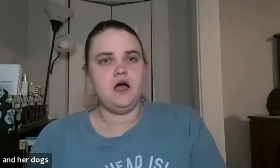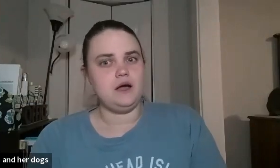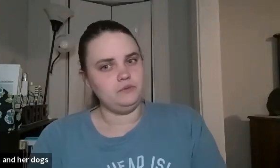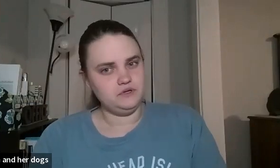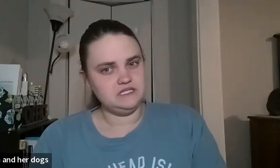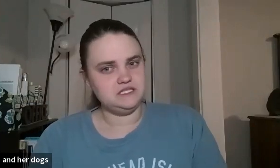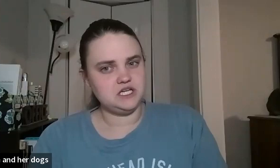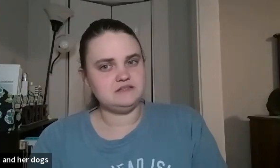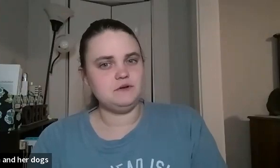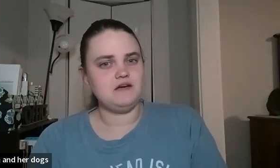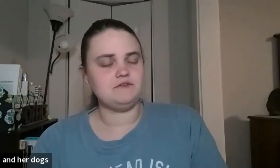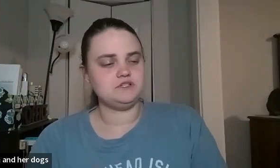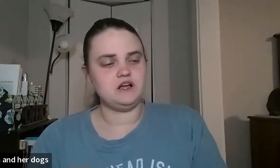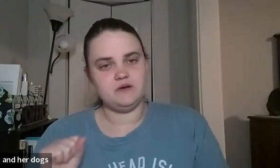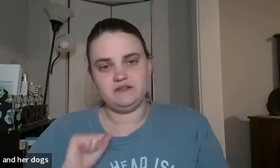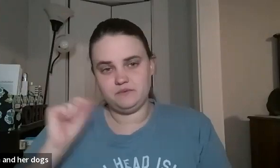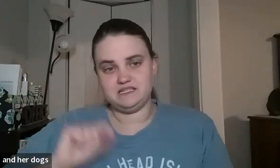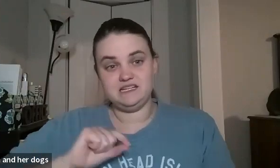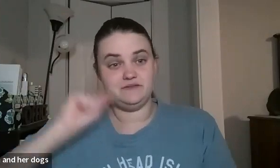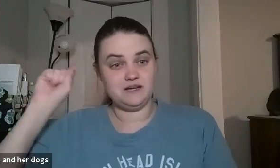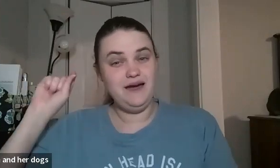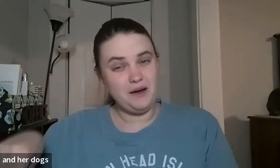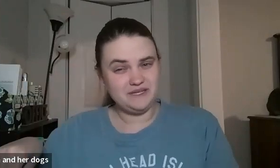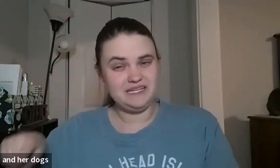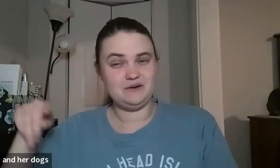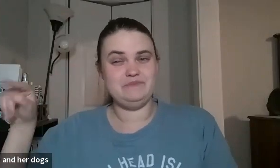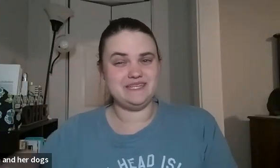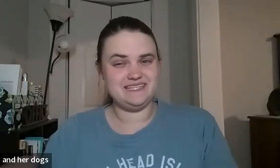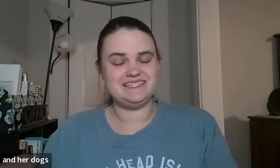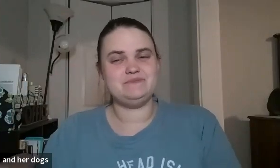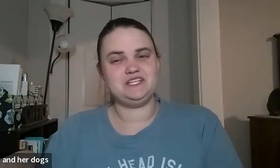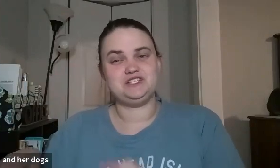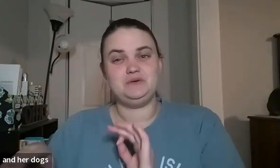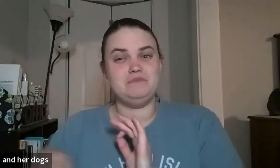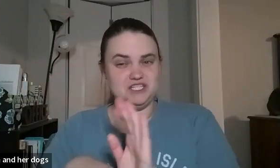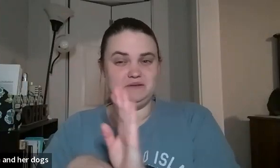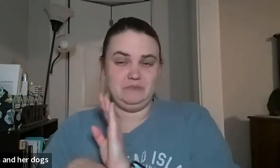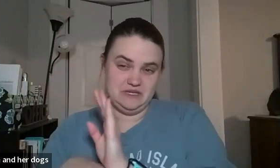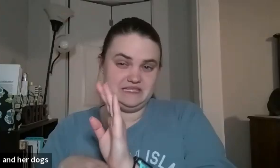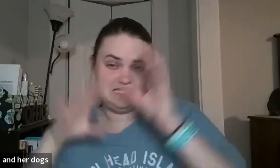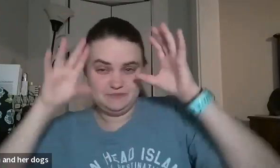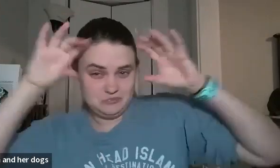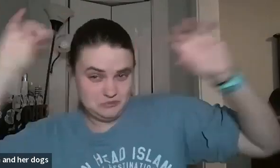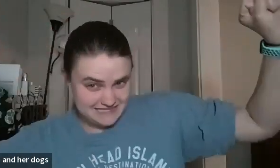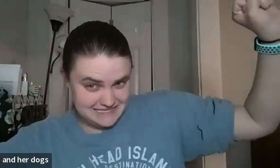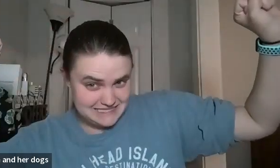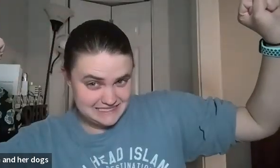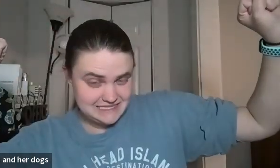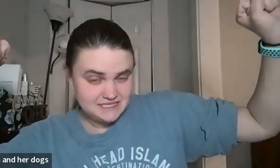I would suggest if you ever were talking about like the president of a company or a business to make sure you mention business president.